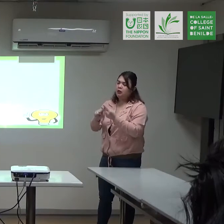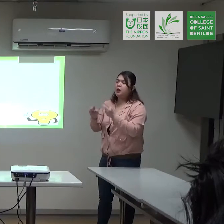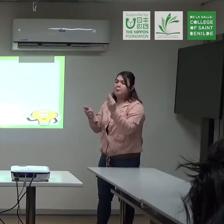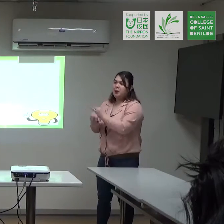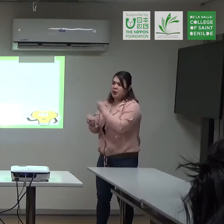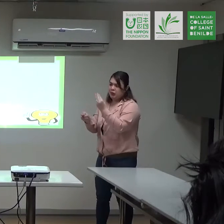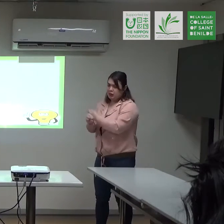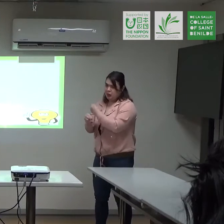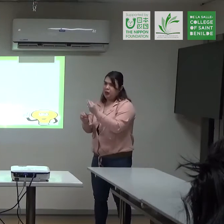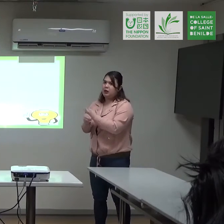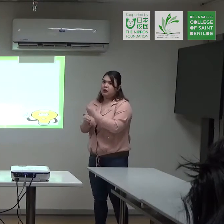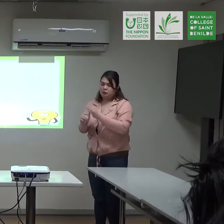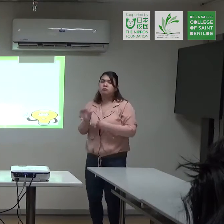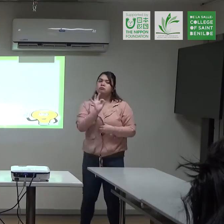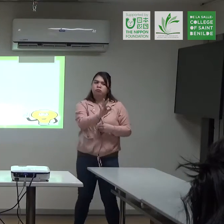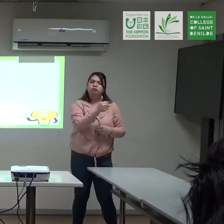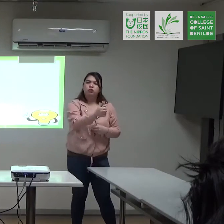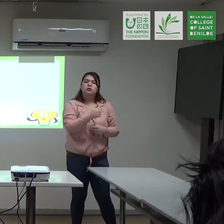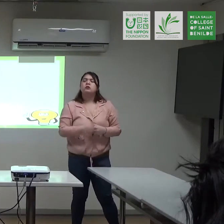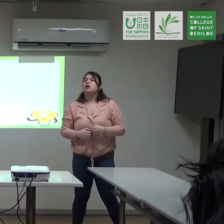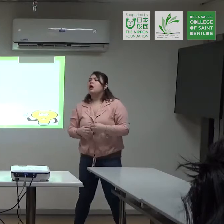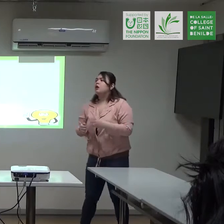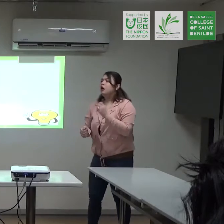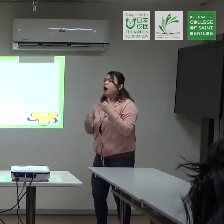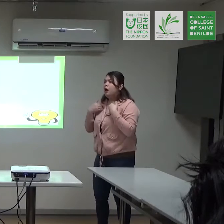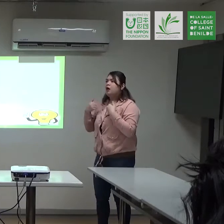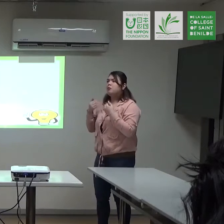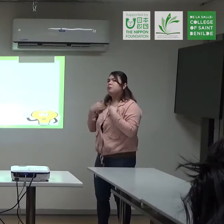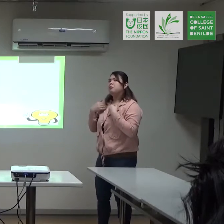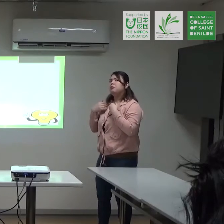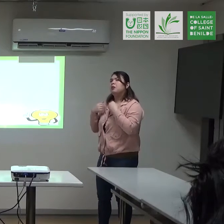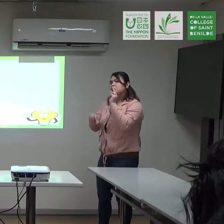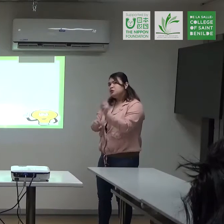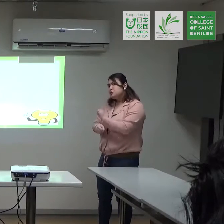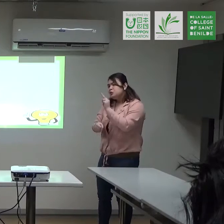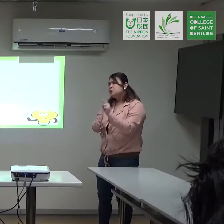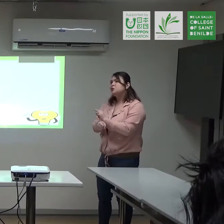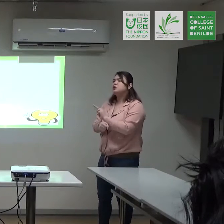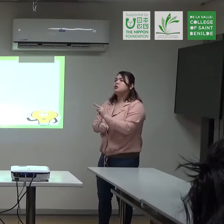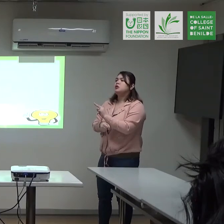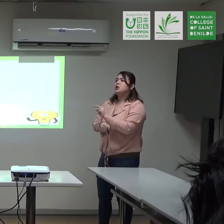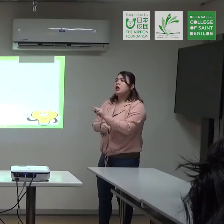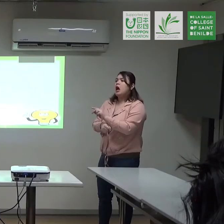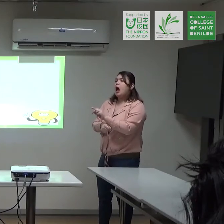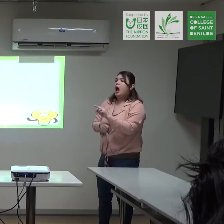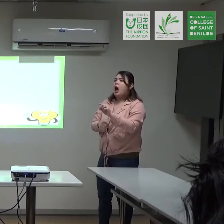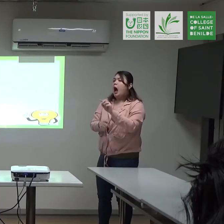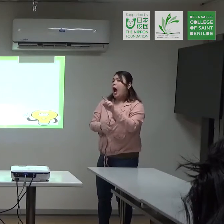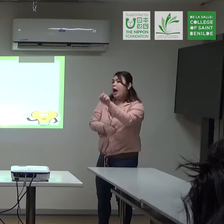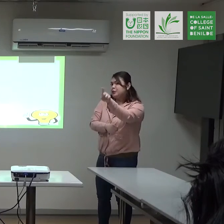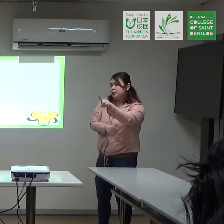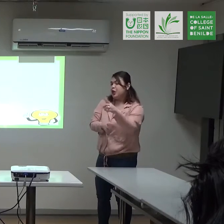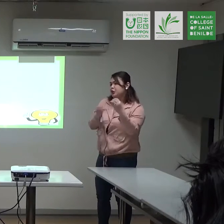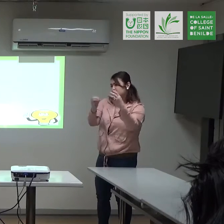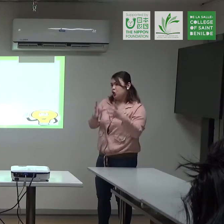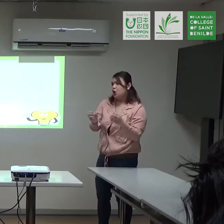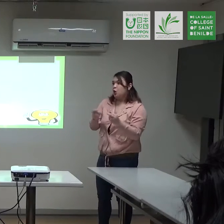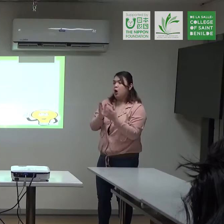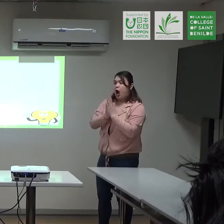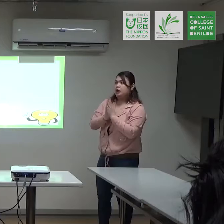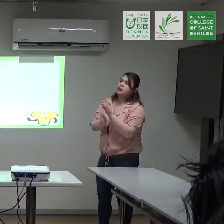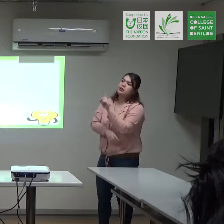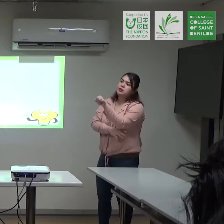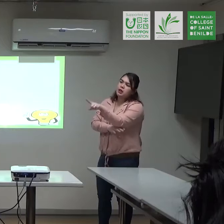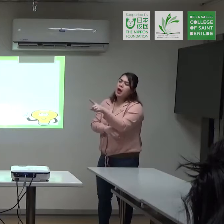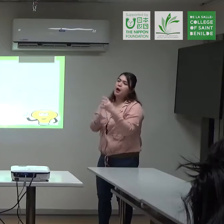very good. most of them would be using ask, a teacher or ask a parent as